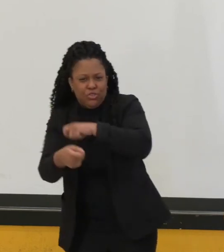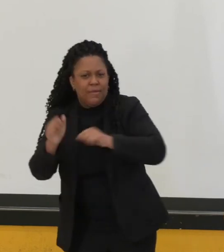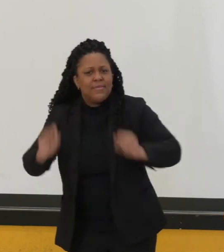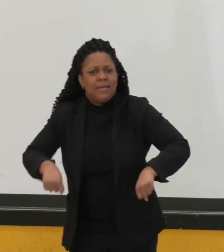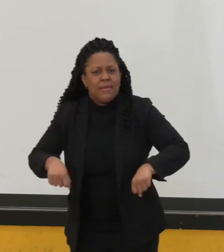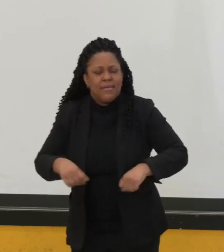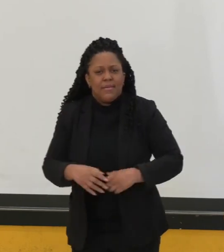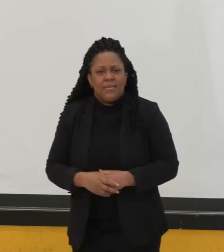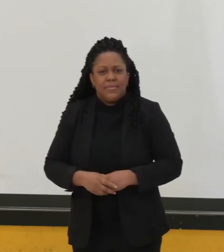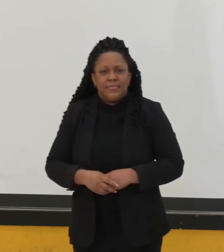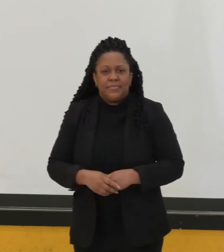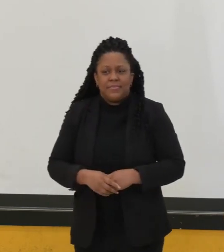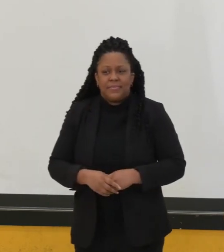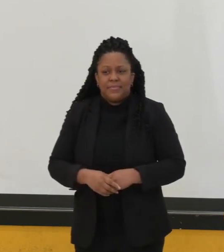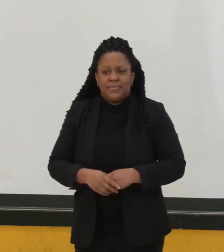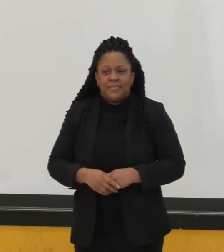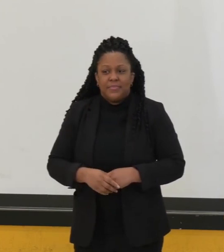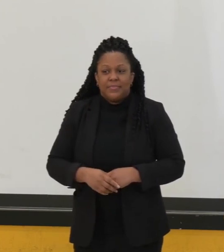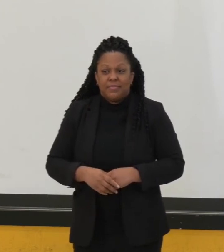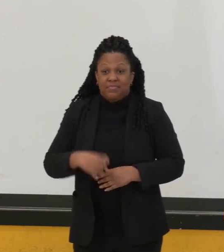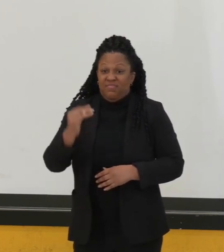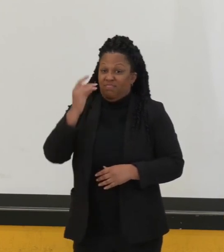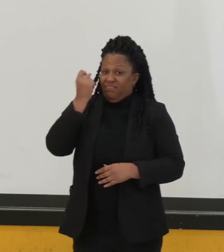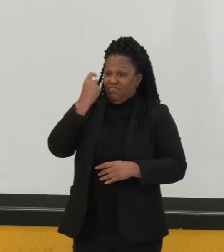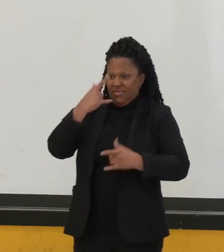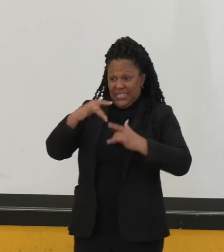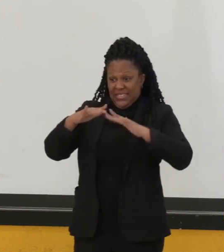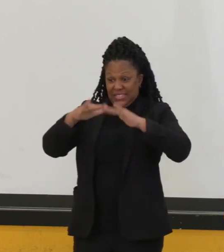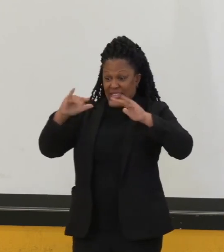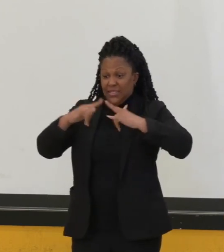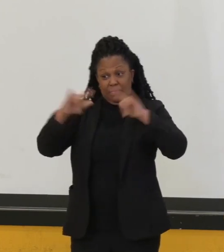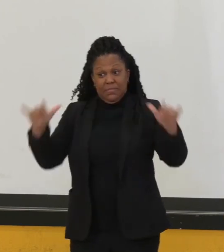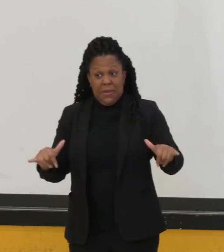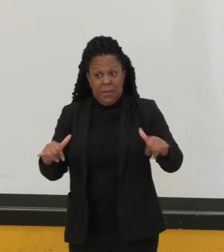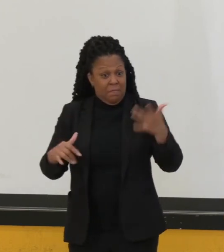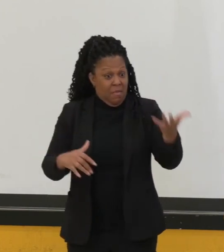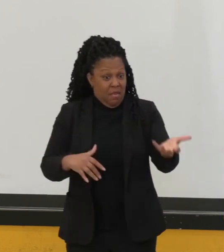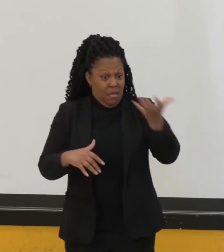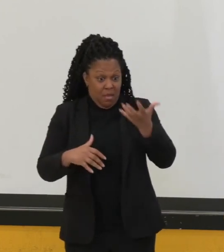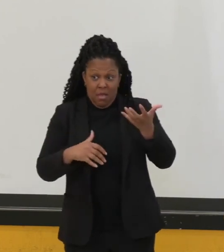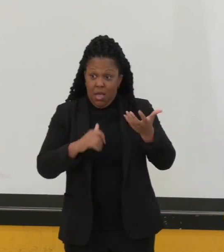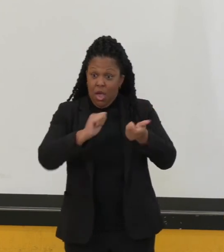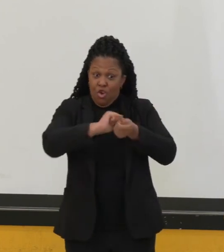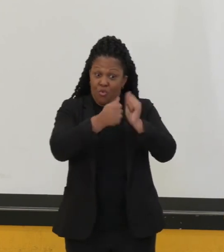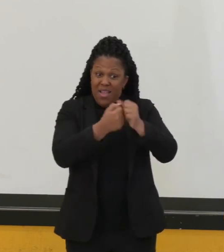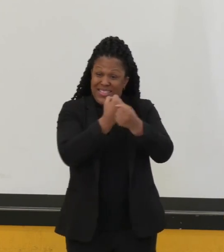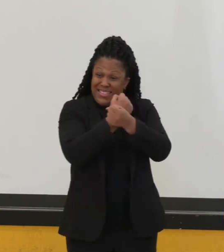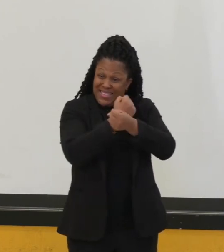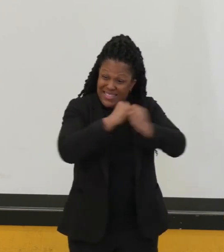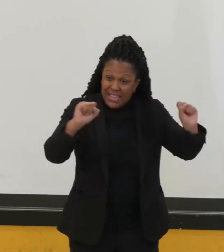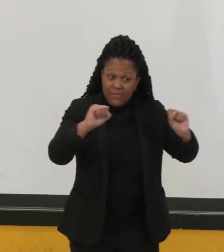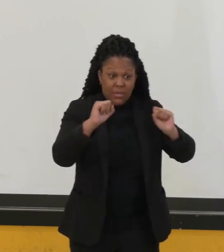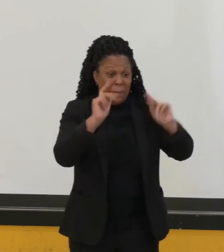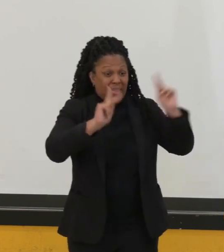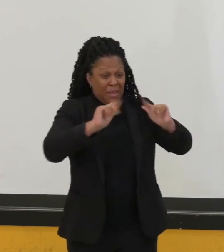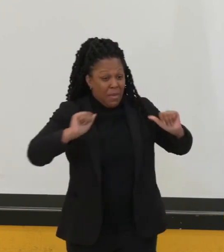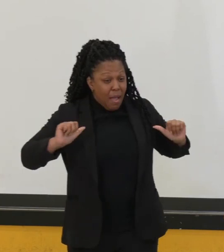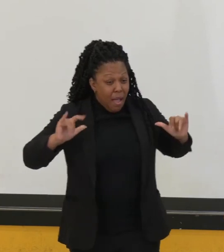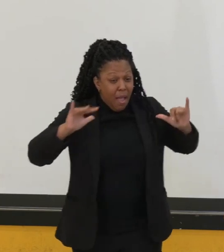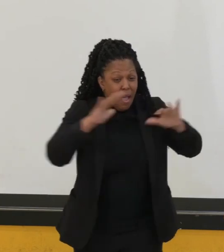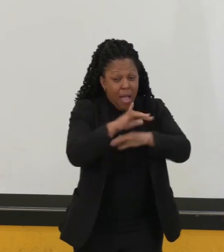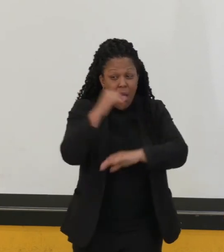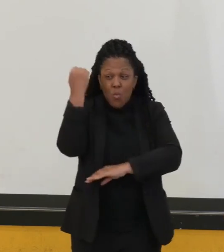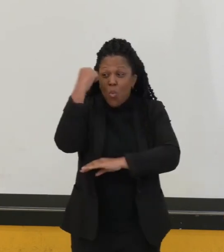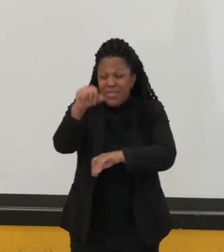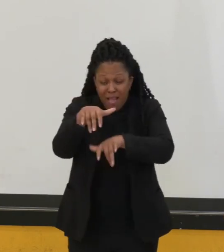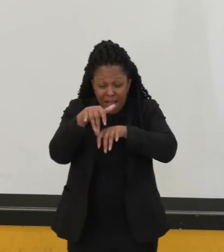have the ability to hold two things at the same time, the ability to create a space for peaceful protest and a no